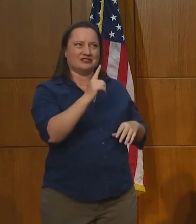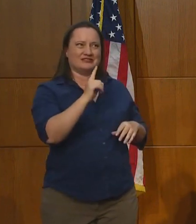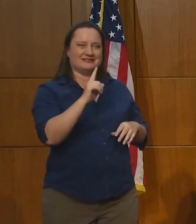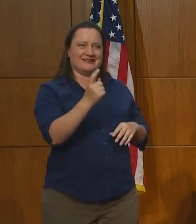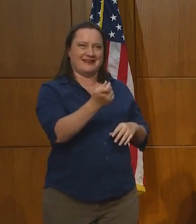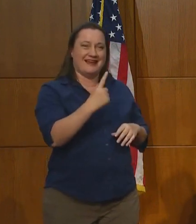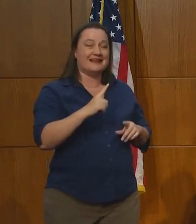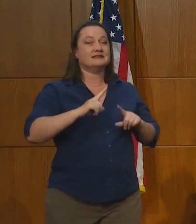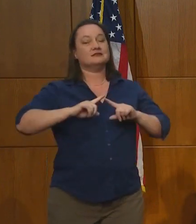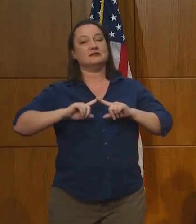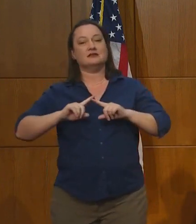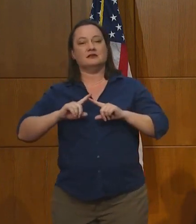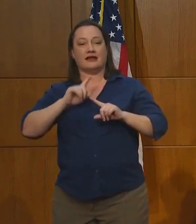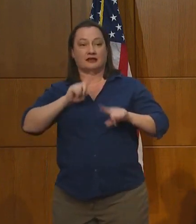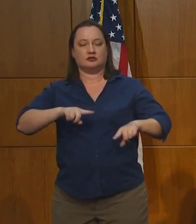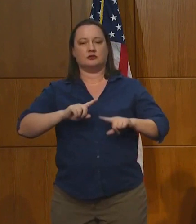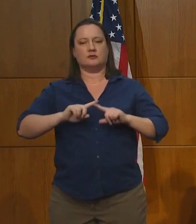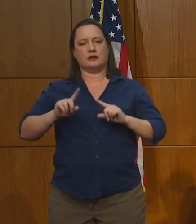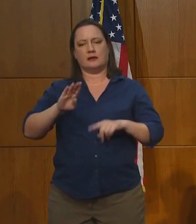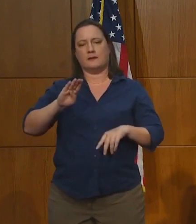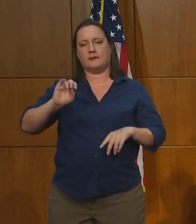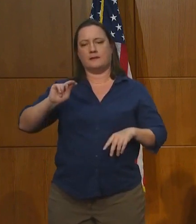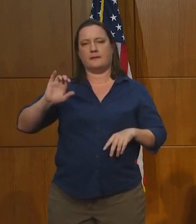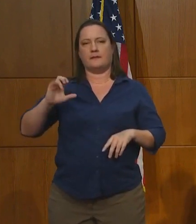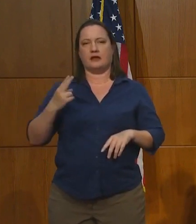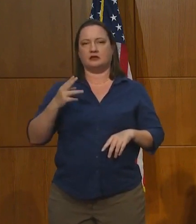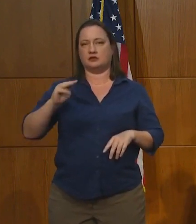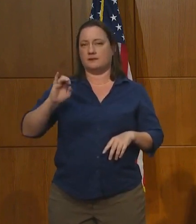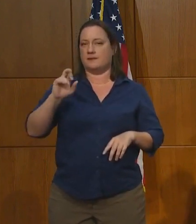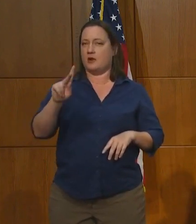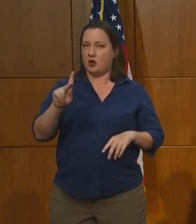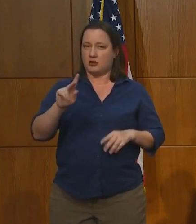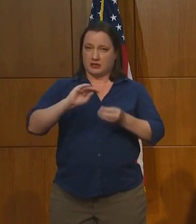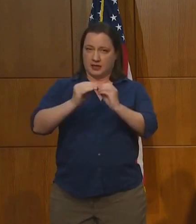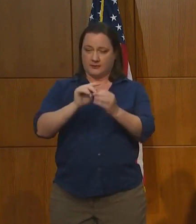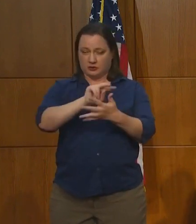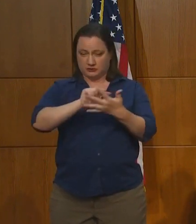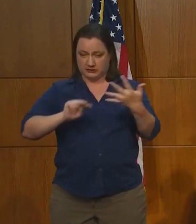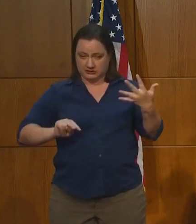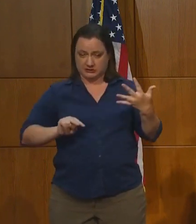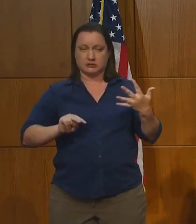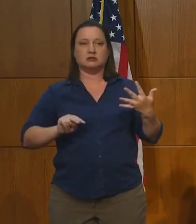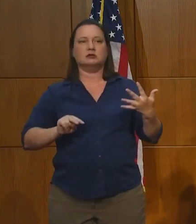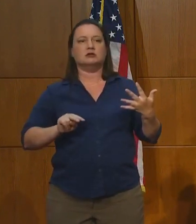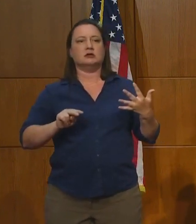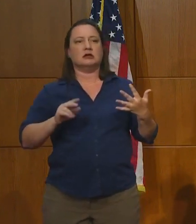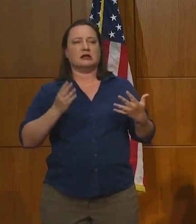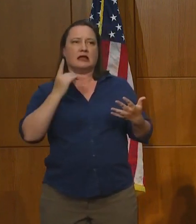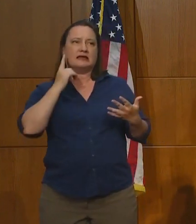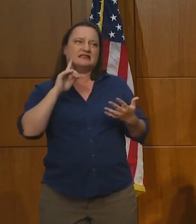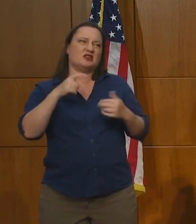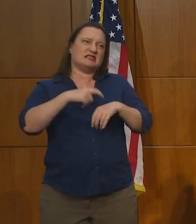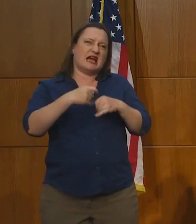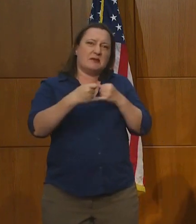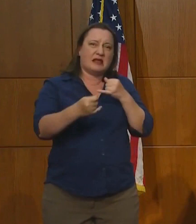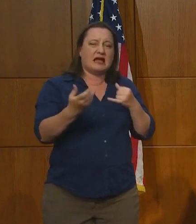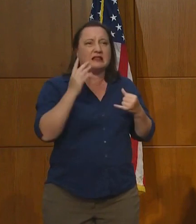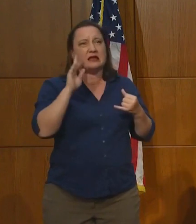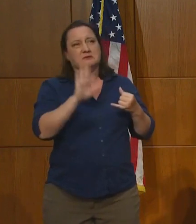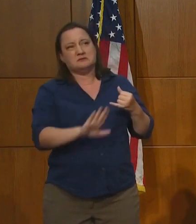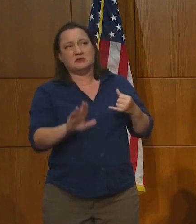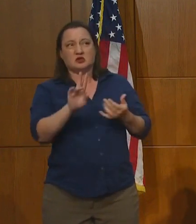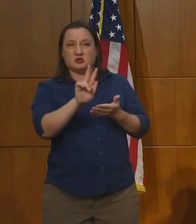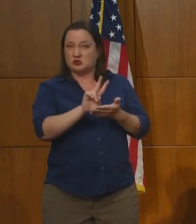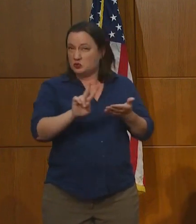there a timeline where you want to say in 2 weeks we want to see, XYZ percent positivity? Well, there's a lot of